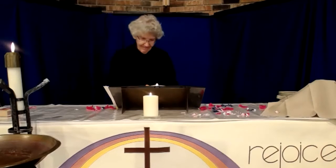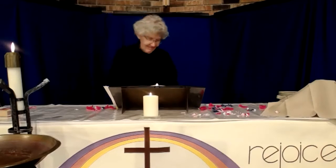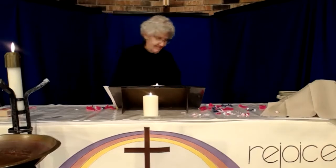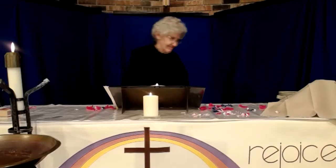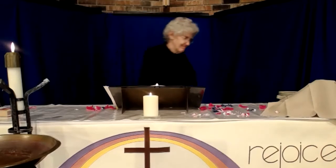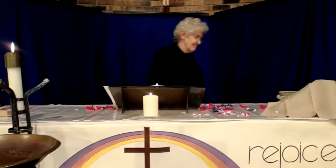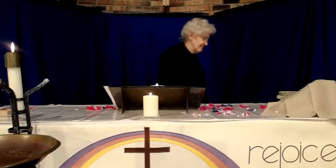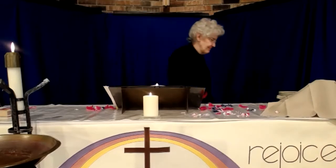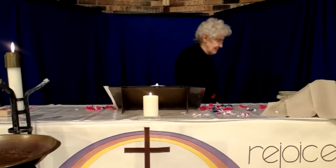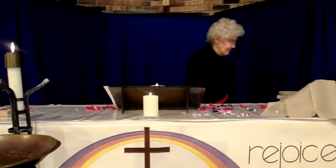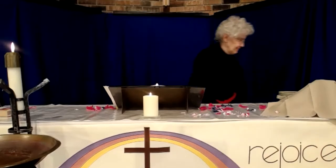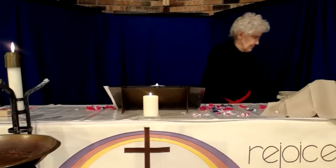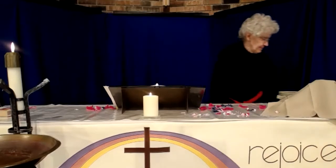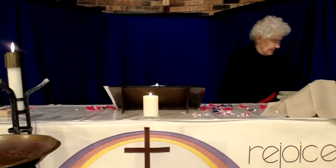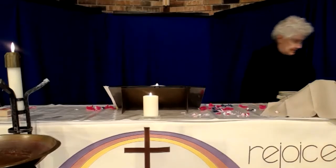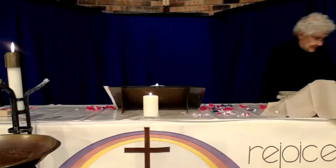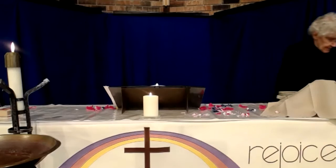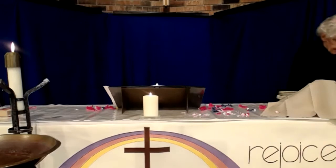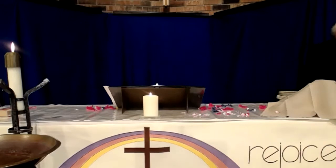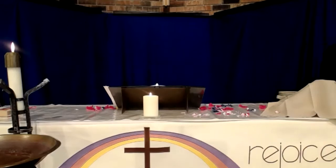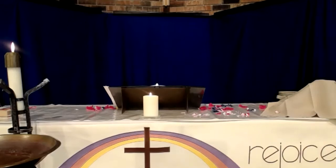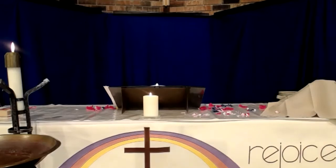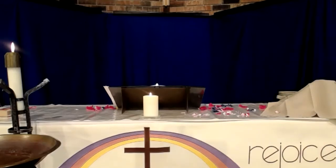Word of God, word of life. Amen.